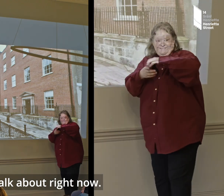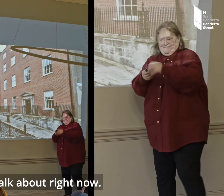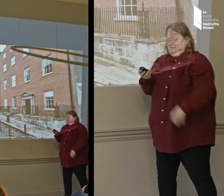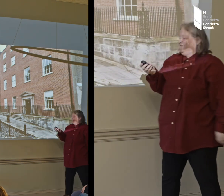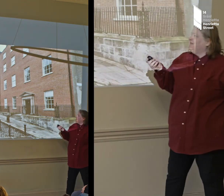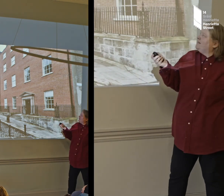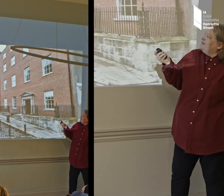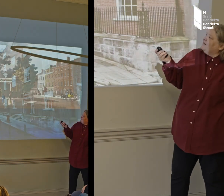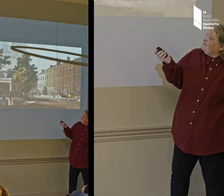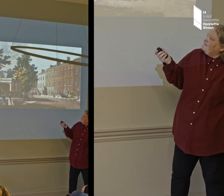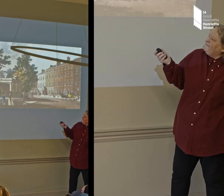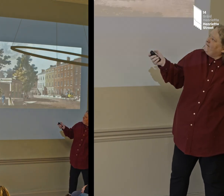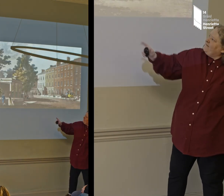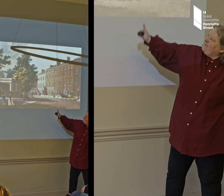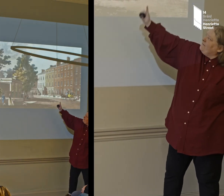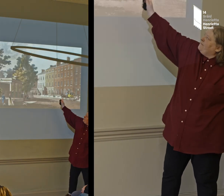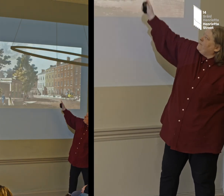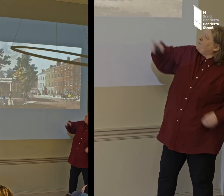now.